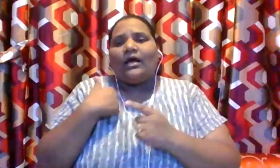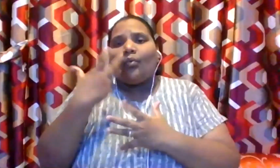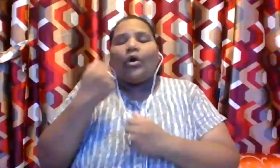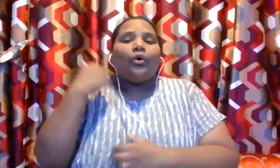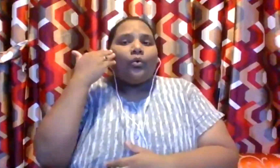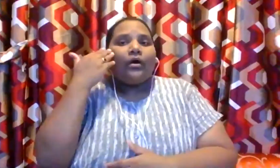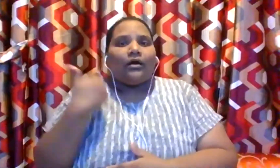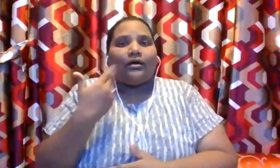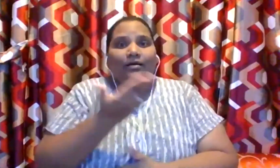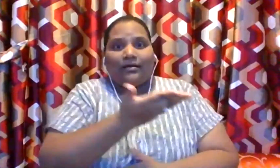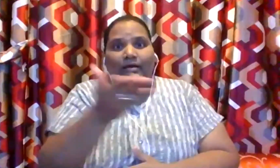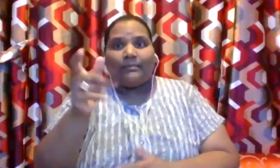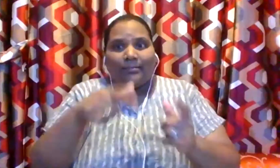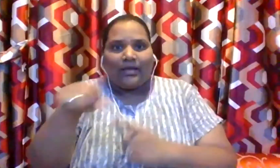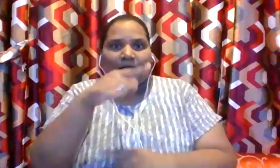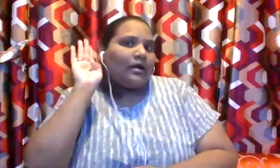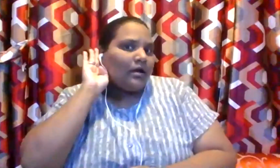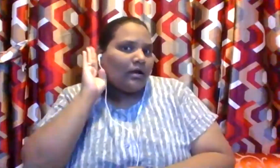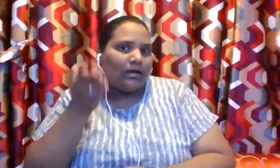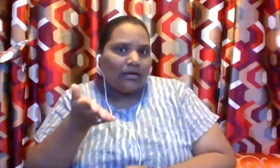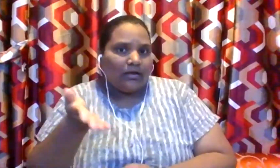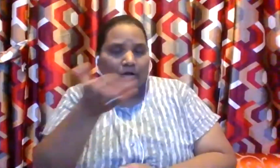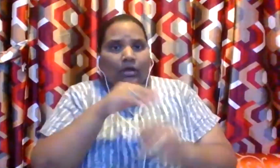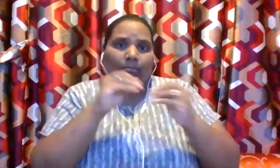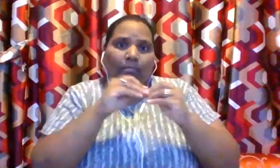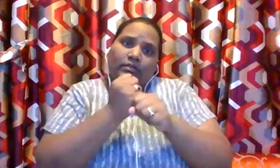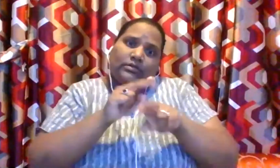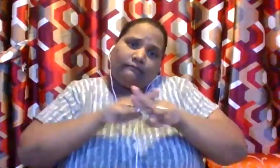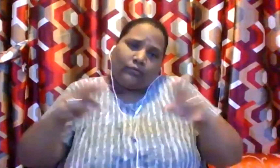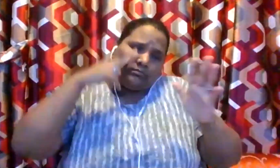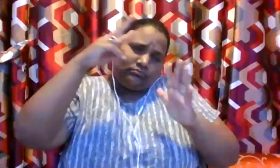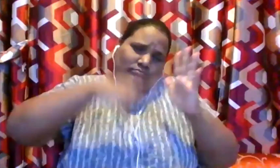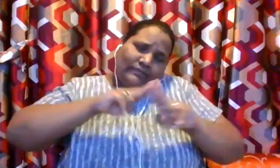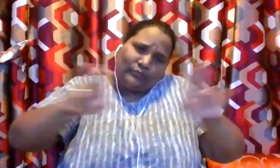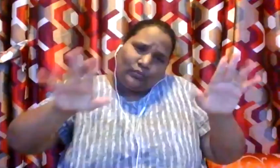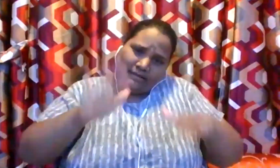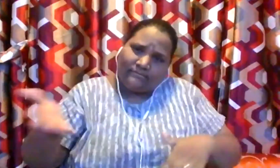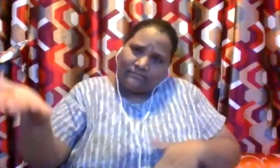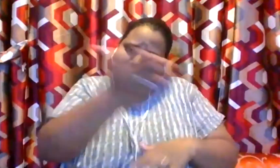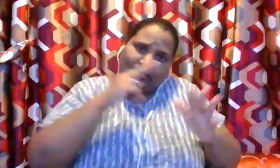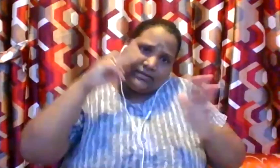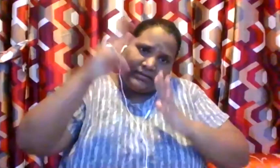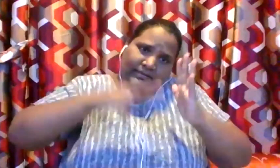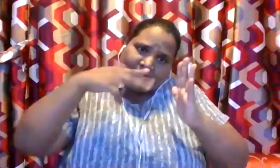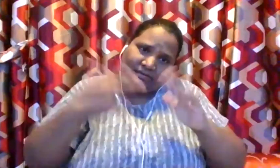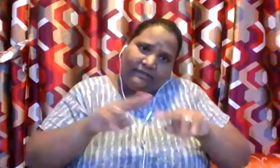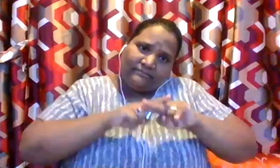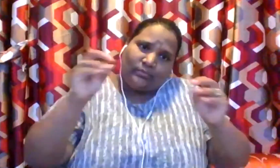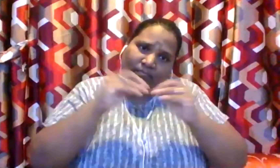session read Bhagavad Gita? How many of you are reading Bhagavad Gita? So in